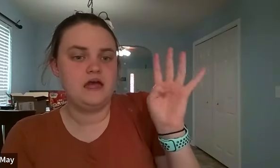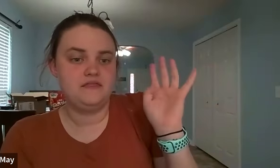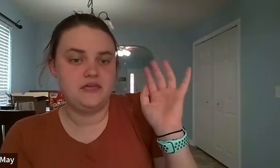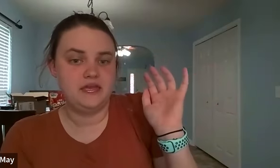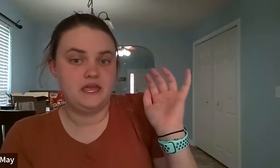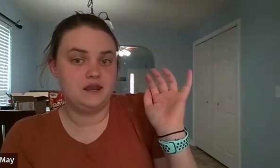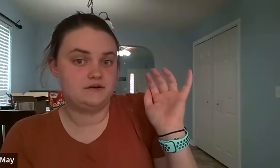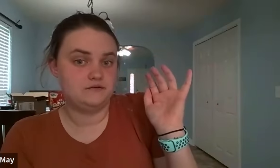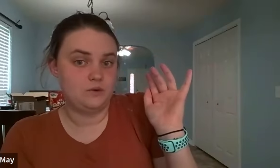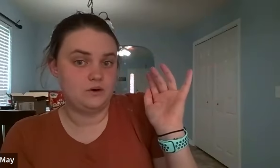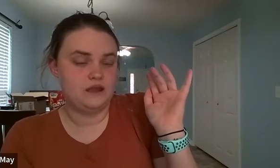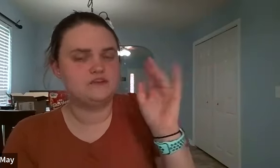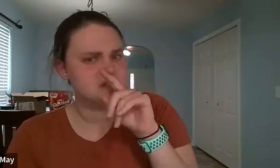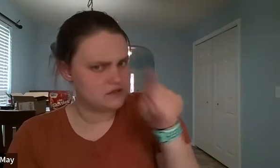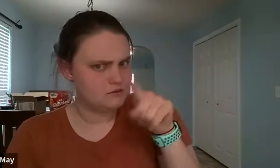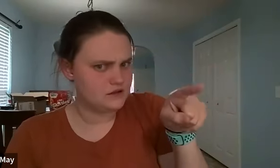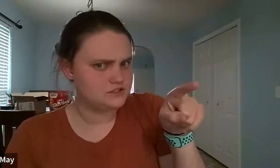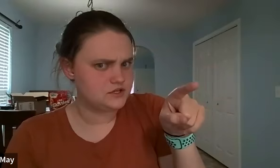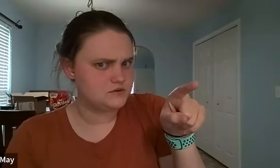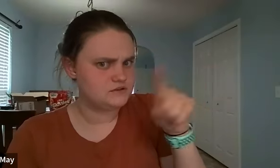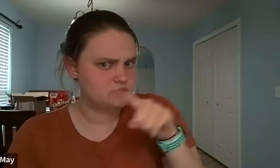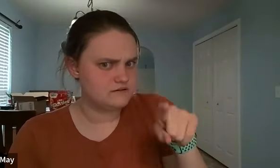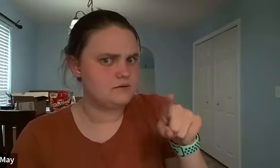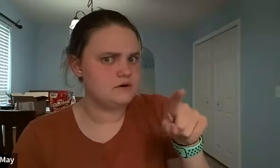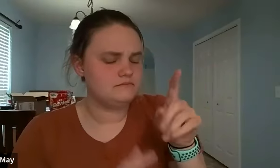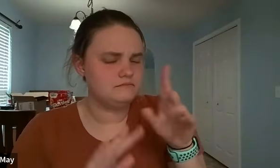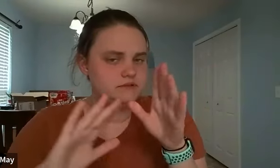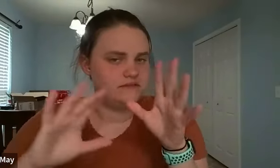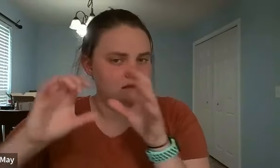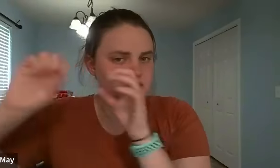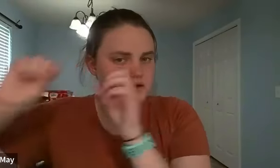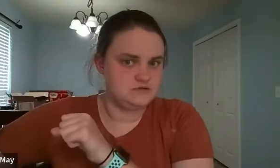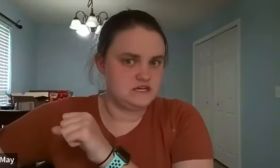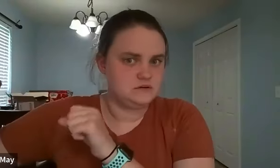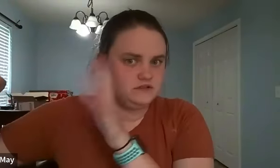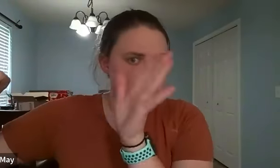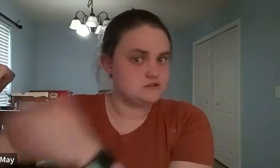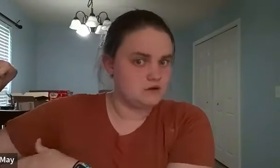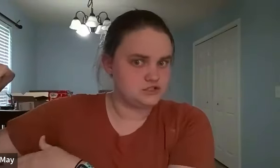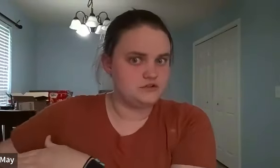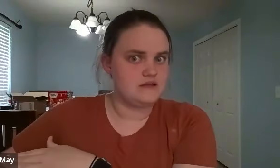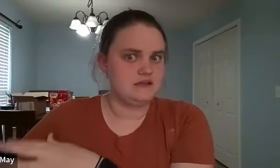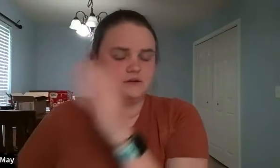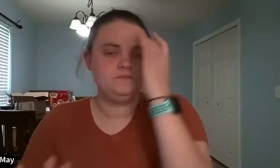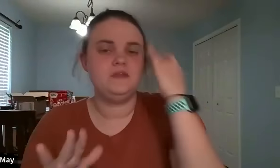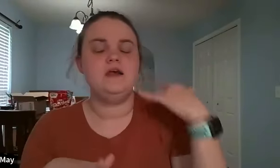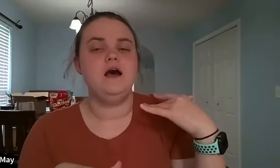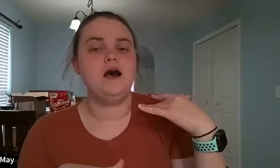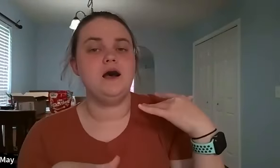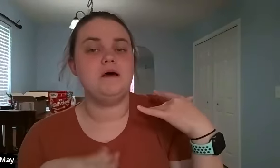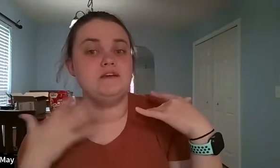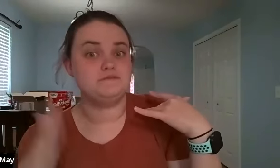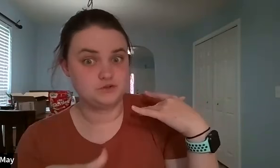And then and there's another way I'll show you with 24, but that goes with that 23. So I'll show you that later. And then for